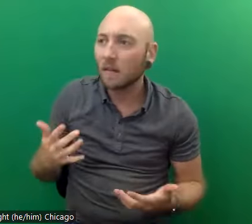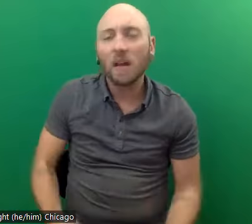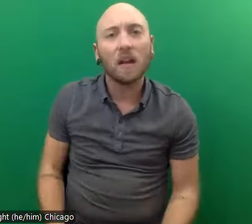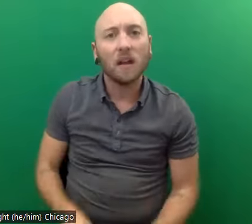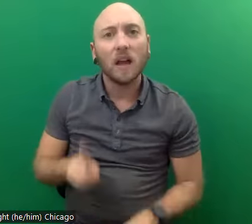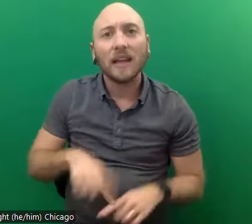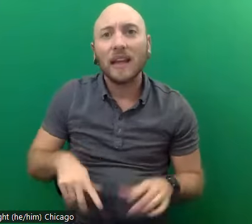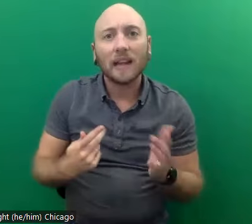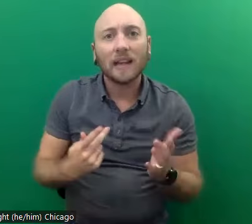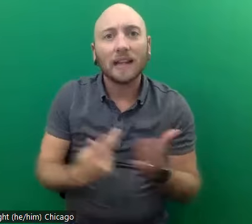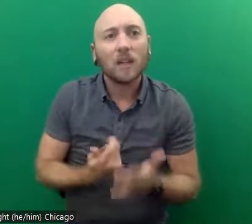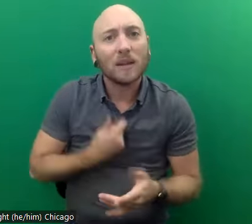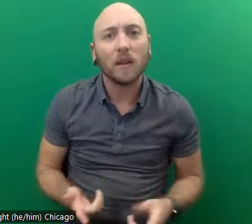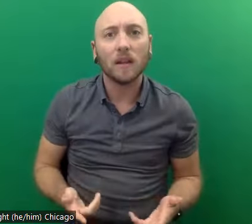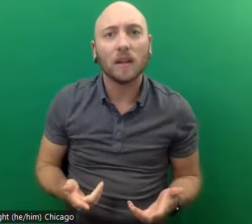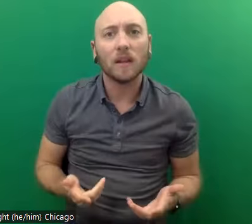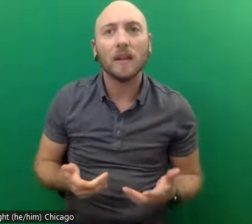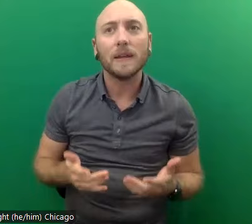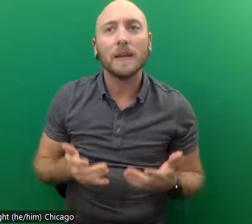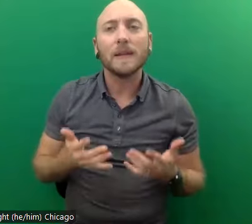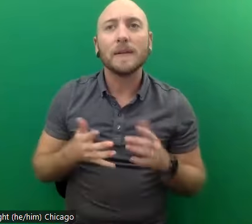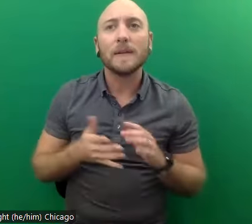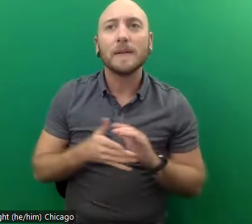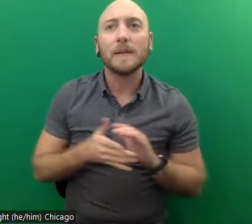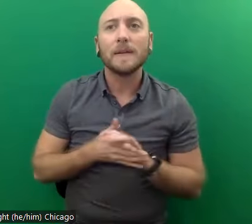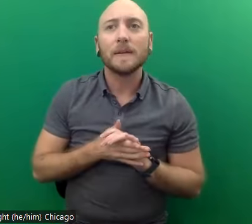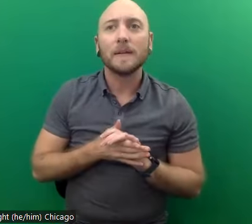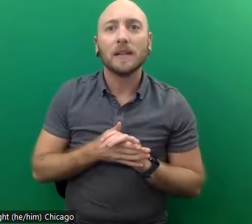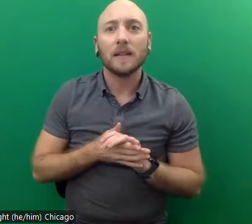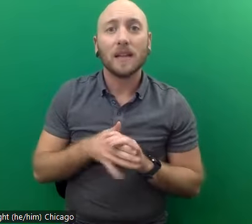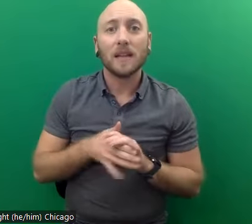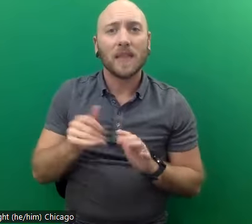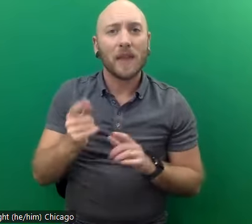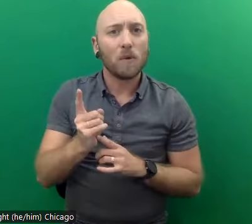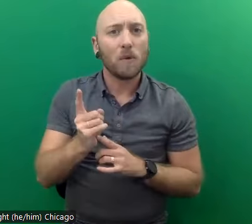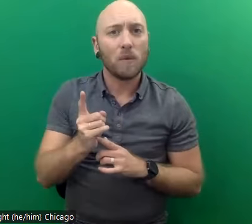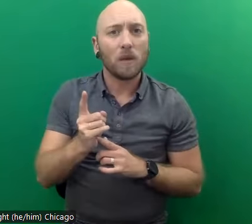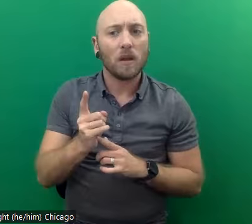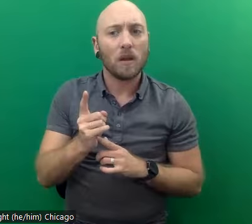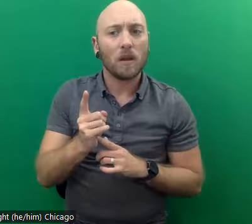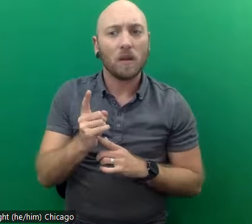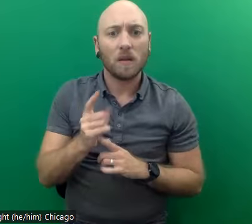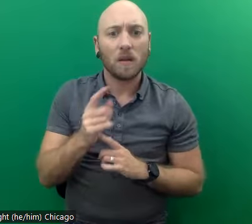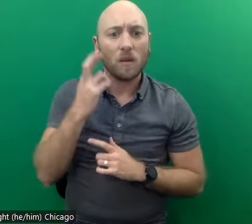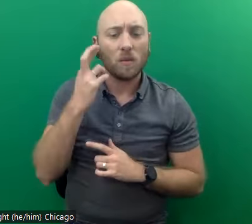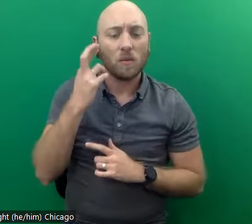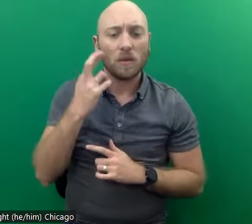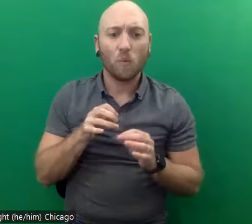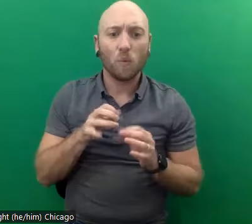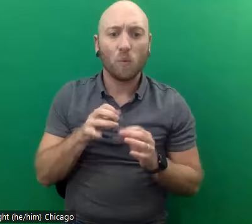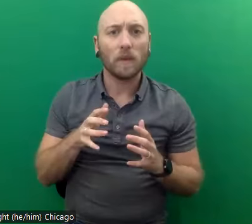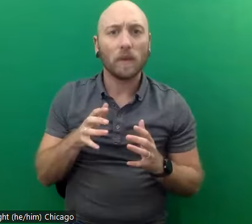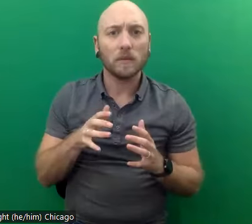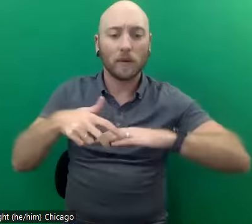You know, I I knew right there I was worthless. You know, and I climbed back over that railing,